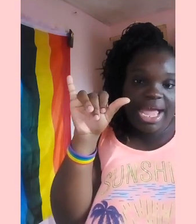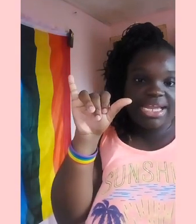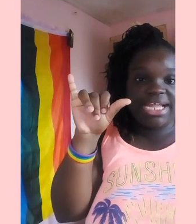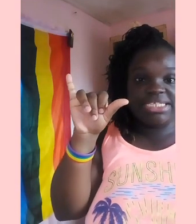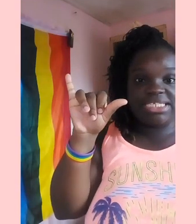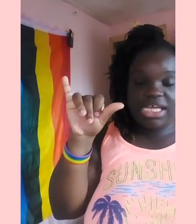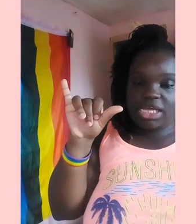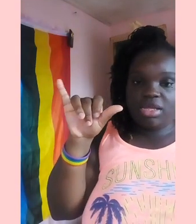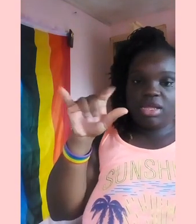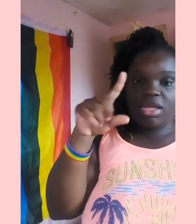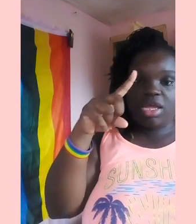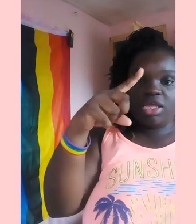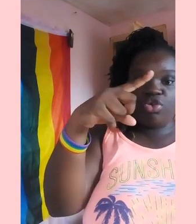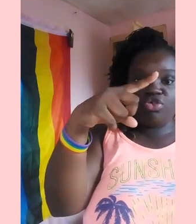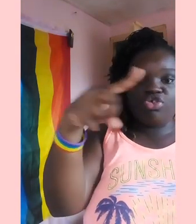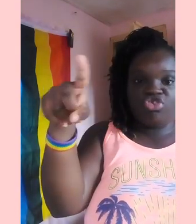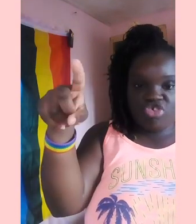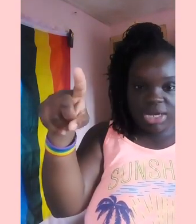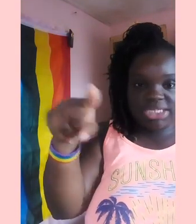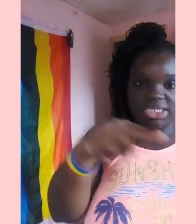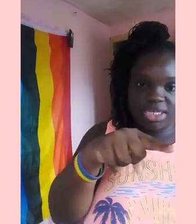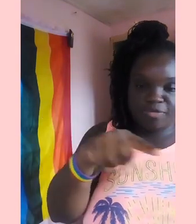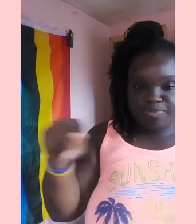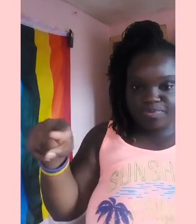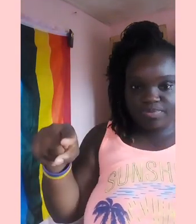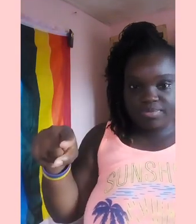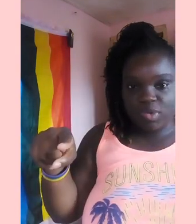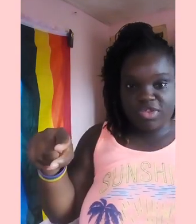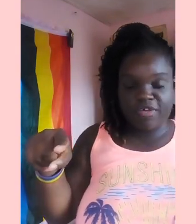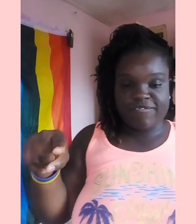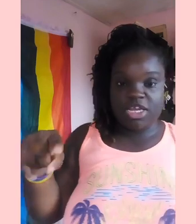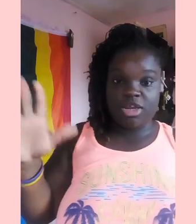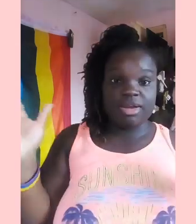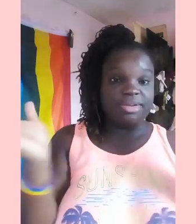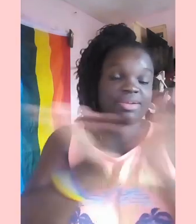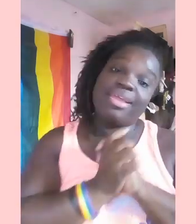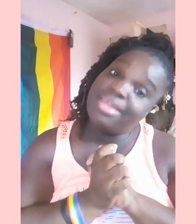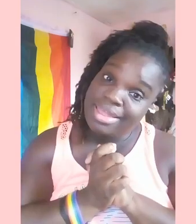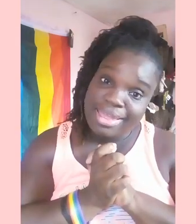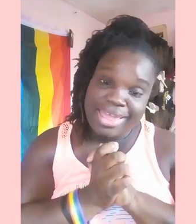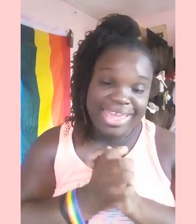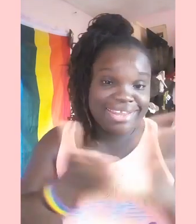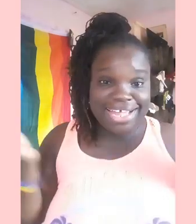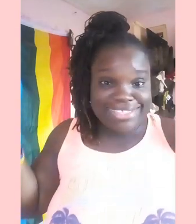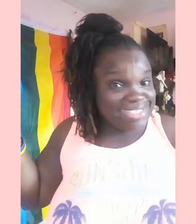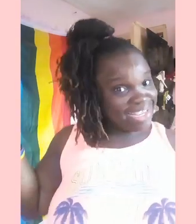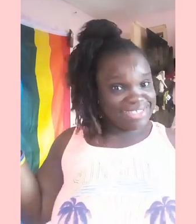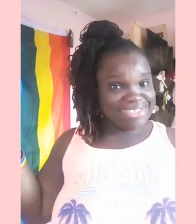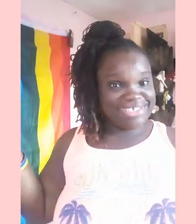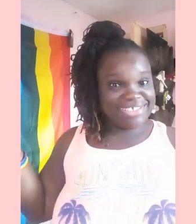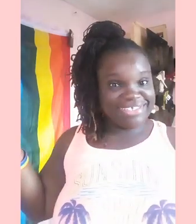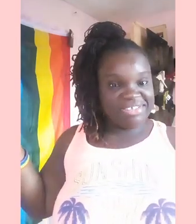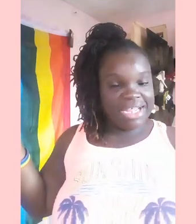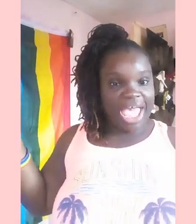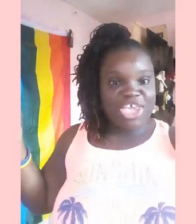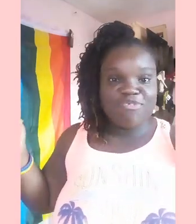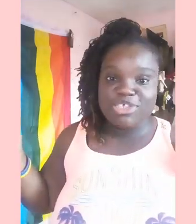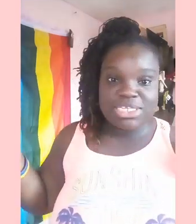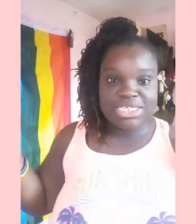and then Z, you draw the Z with your finger, and that's it. And you just did